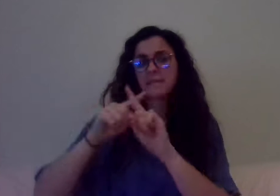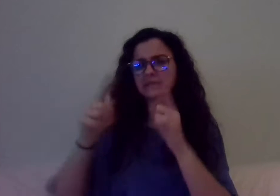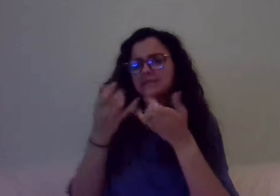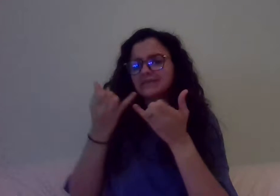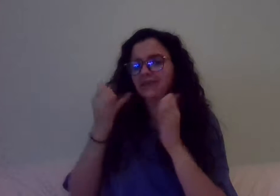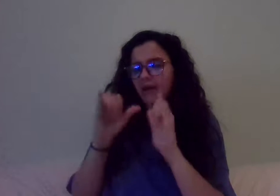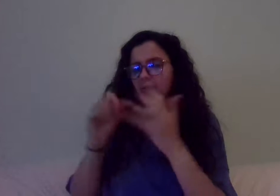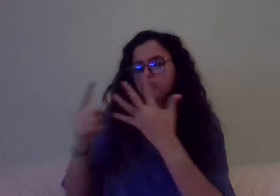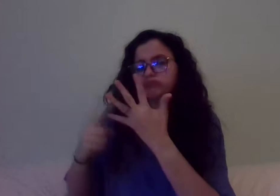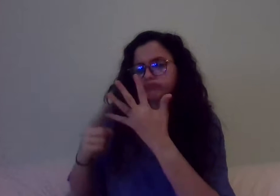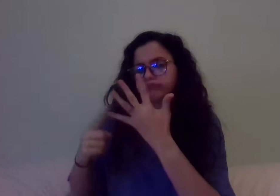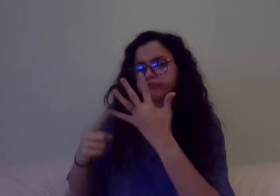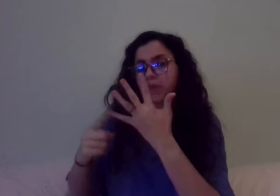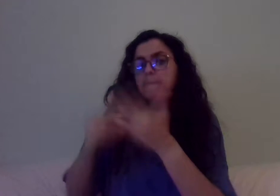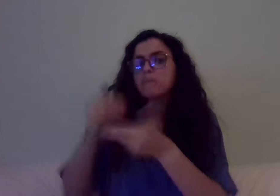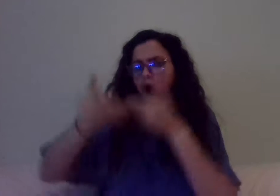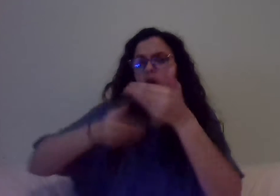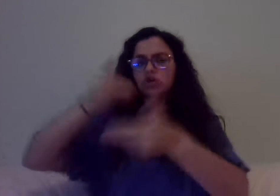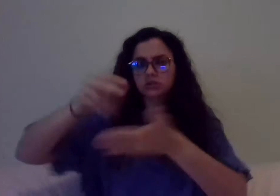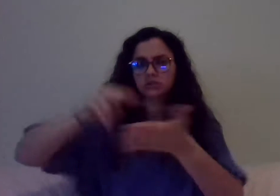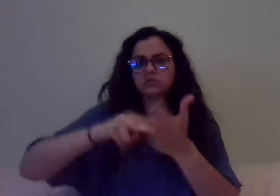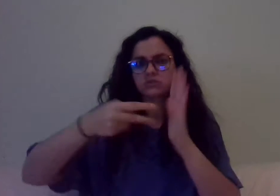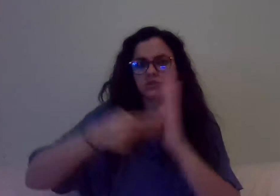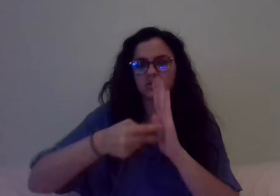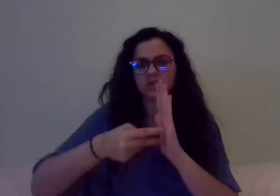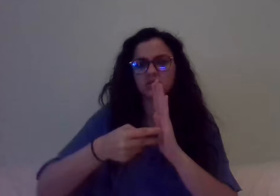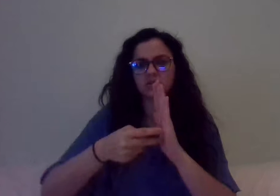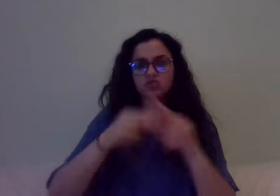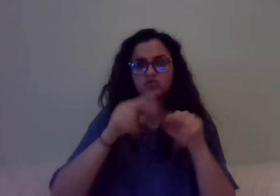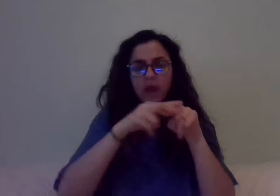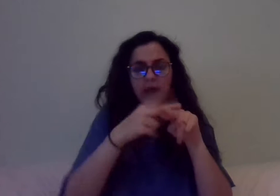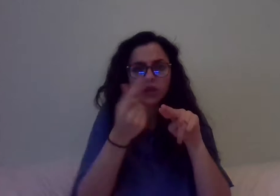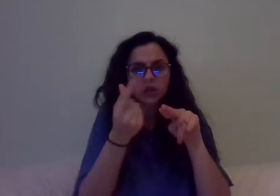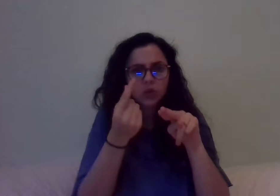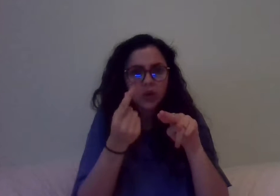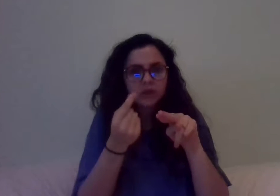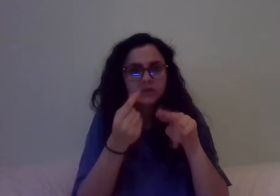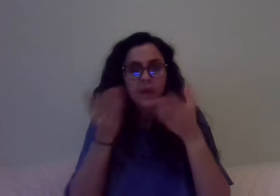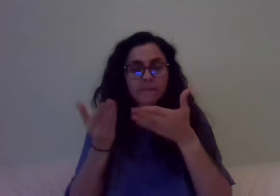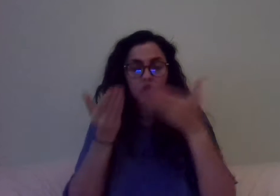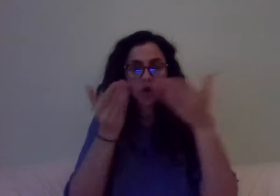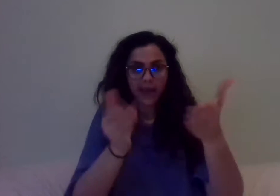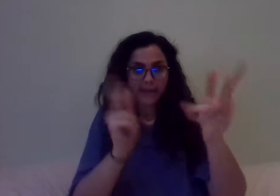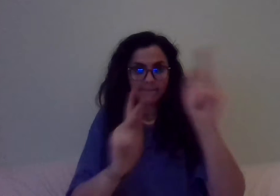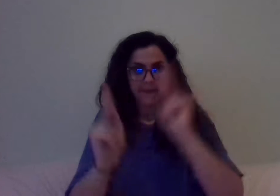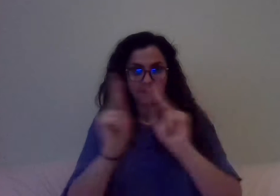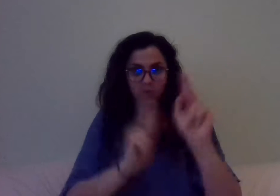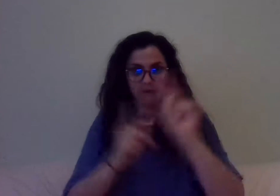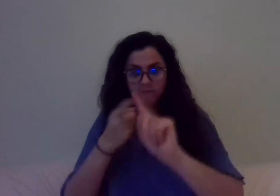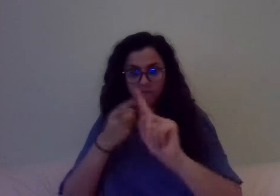is the train doing in this series? Well, this train is transporting people from an impoverished